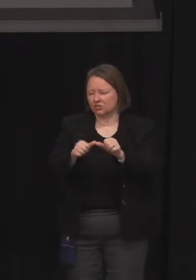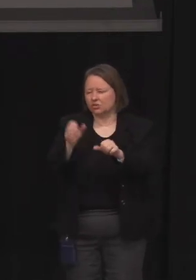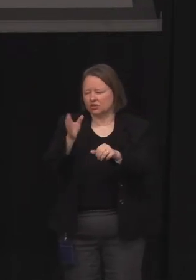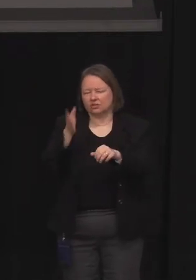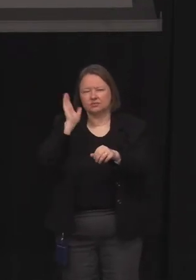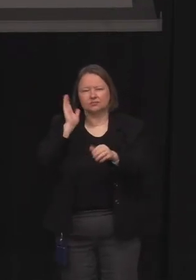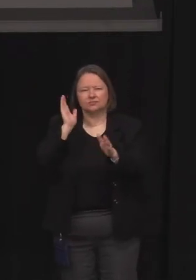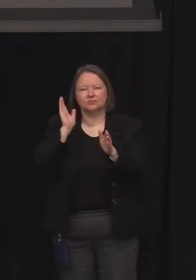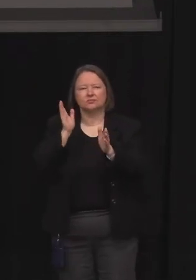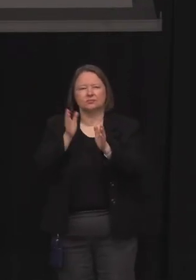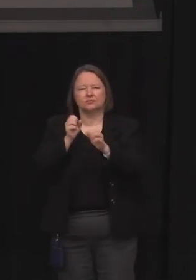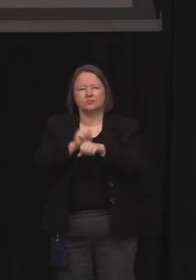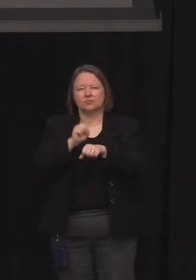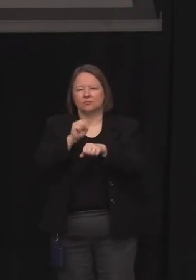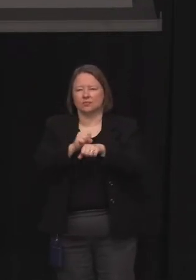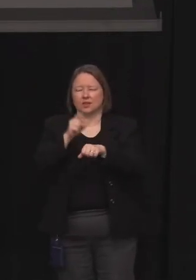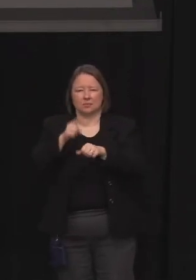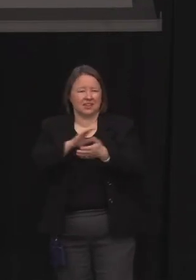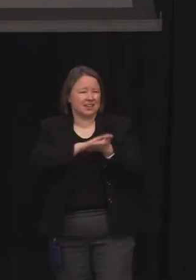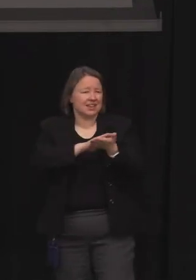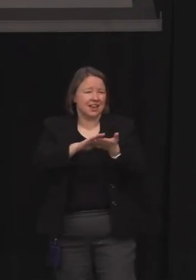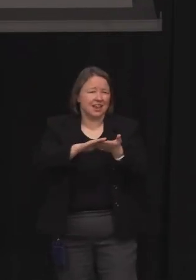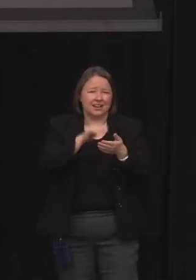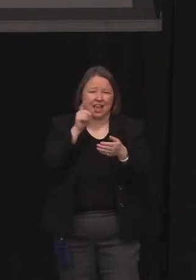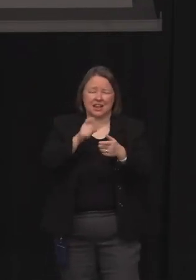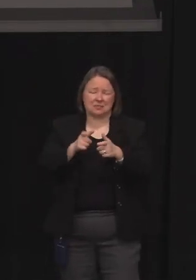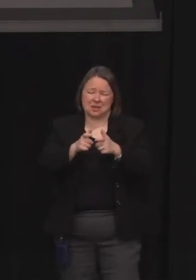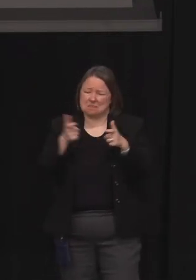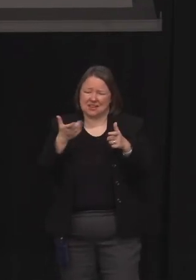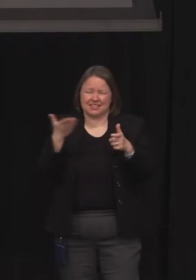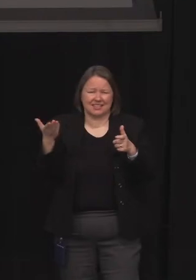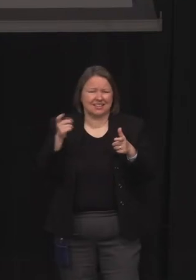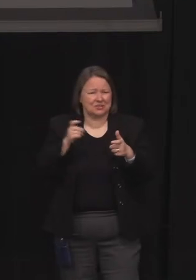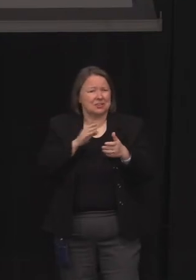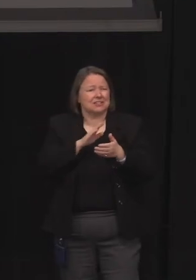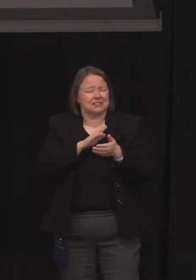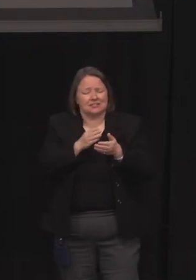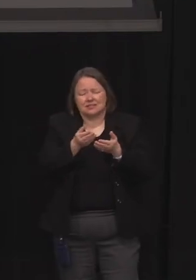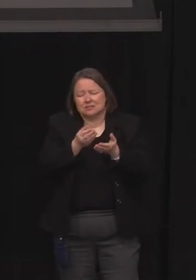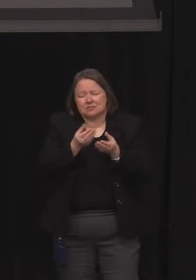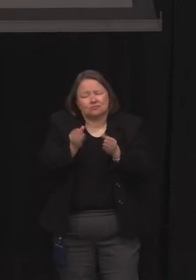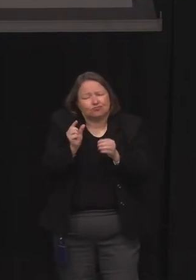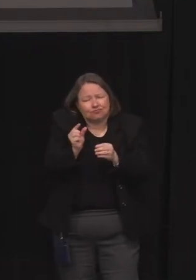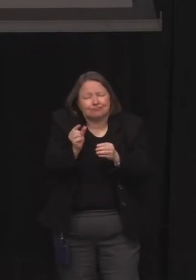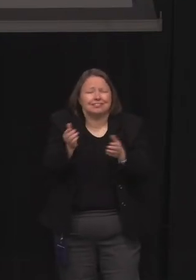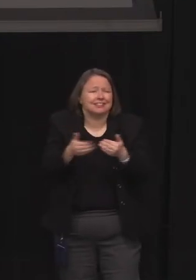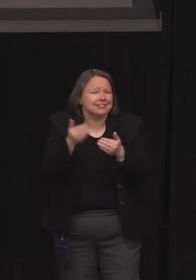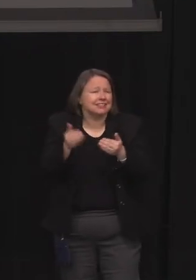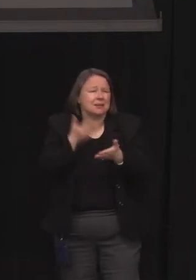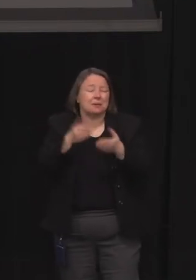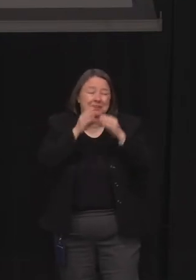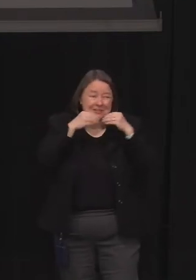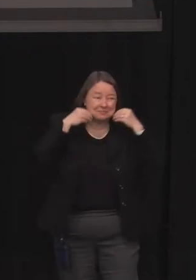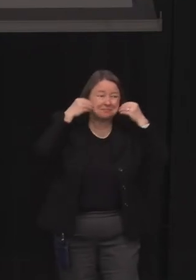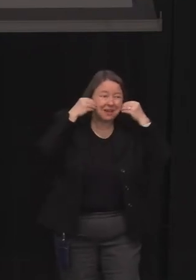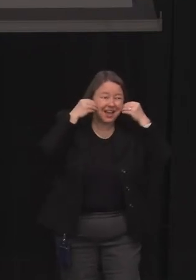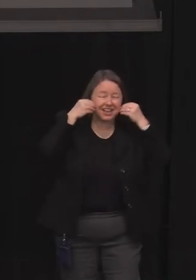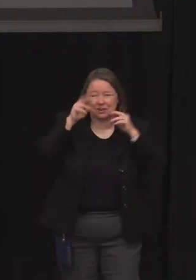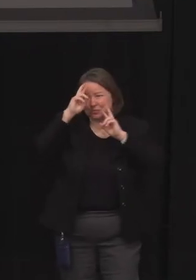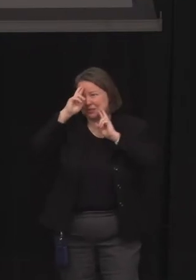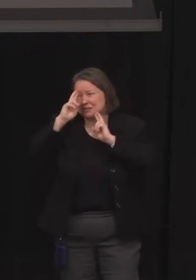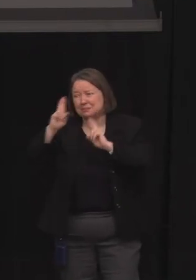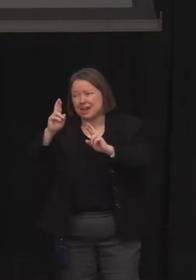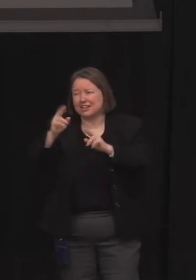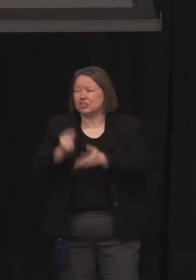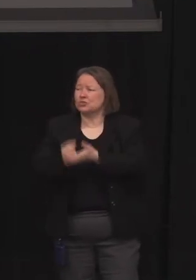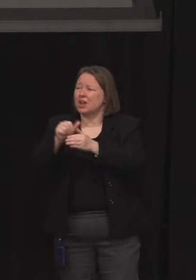another. Being kind doesn't have to be big. It can be small and easy, like smiling and giving respect like how we want to